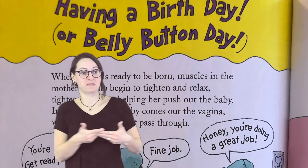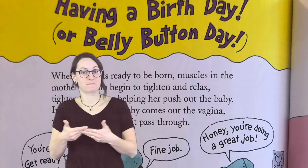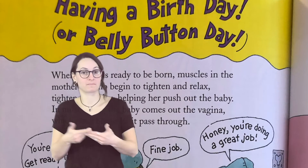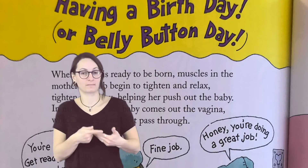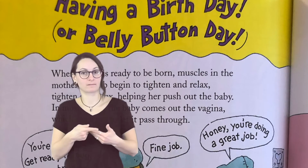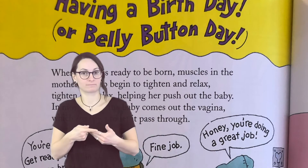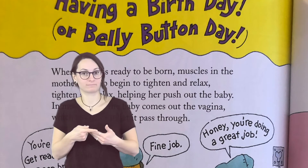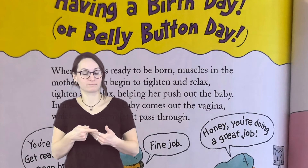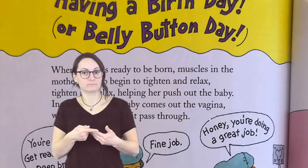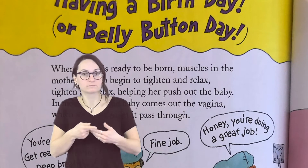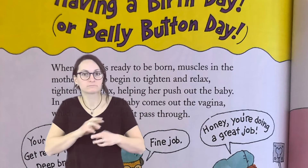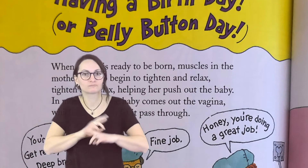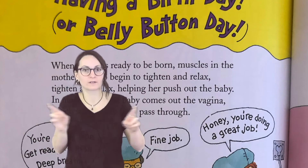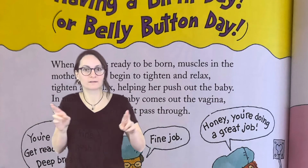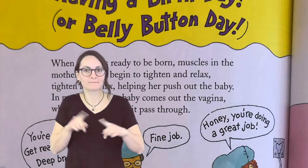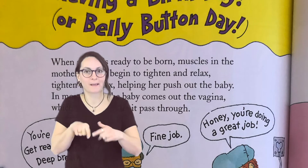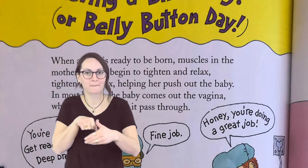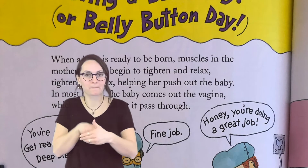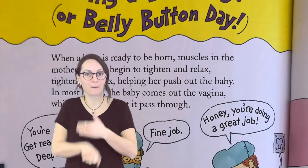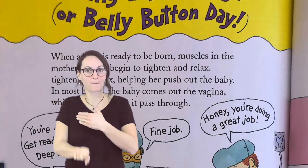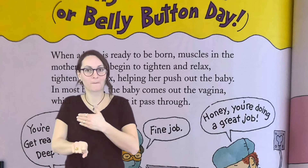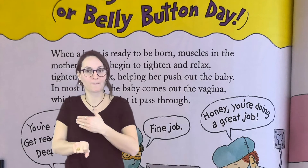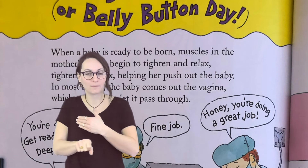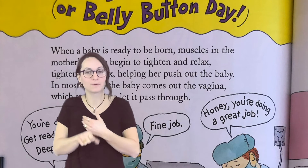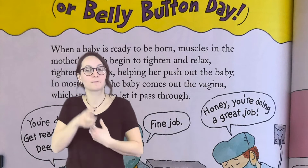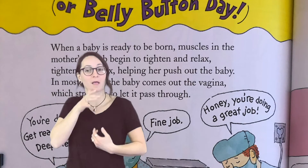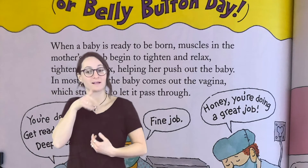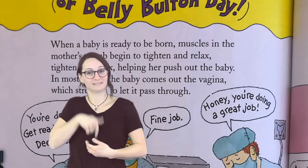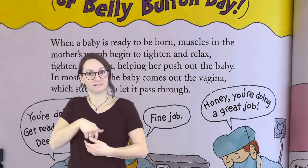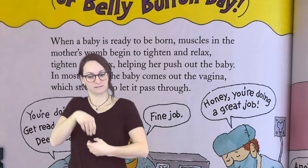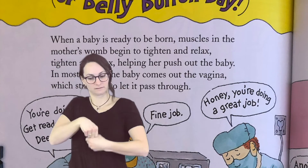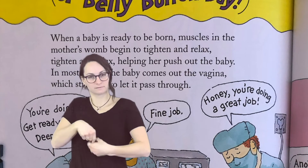When a baby is ready to be born, muscles in the mother's womb begin to